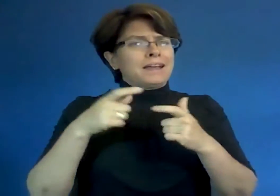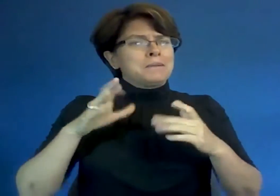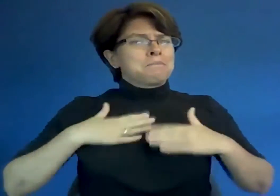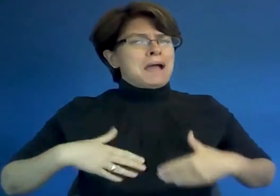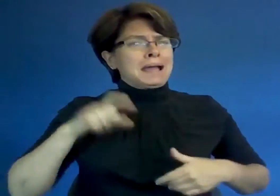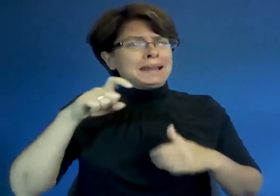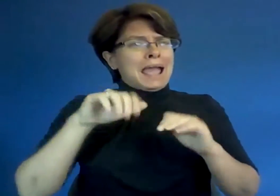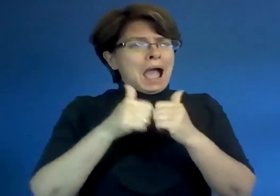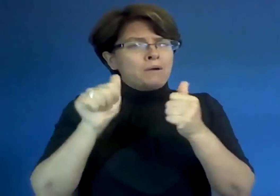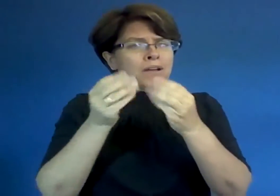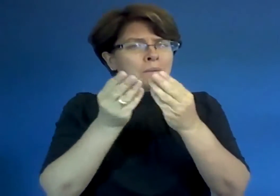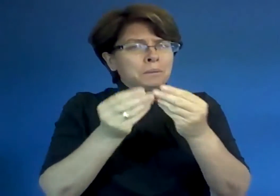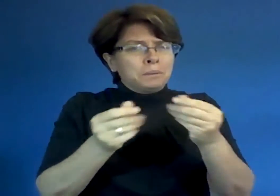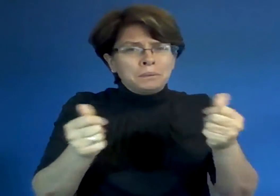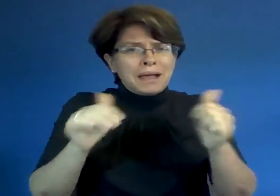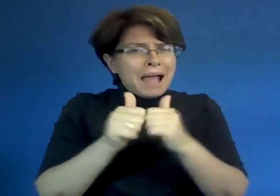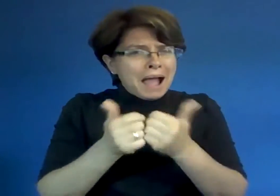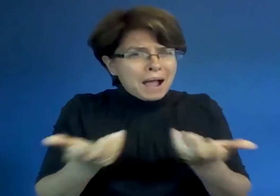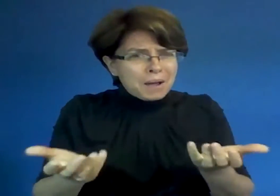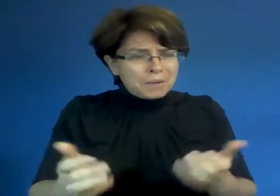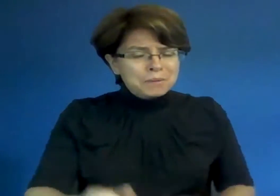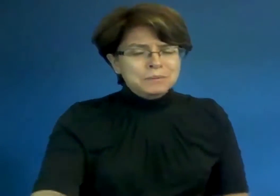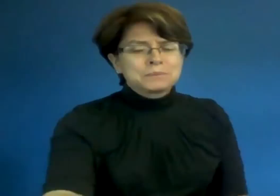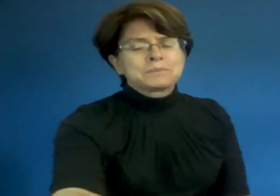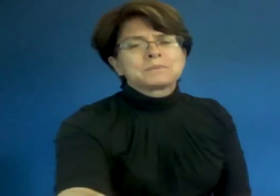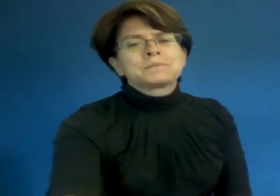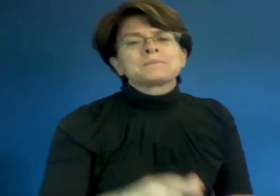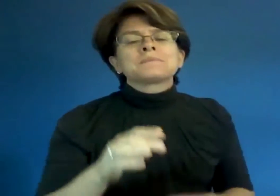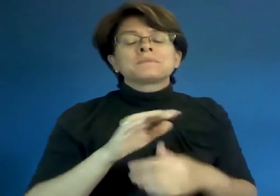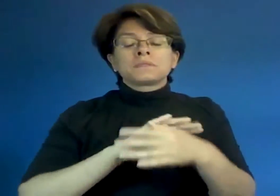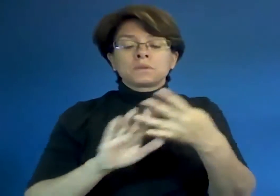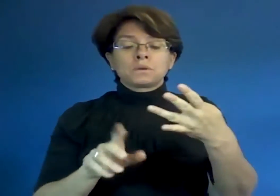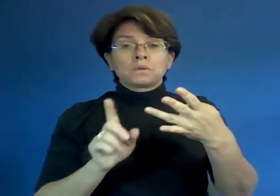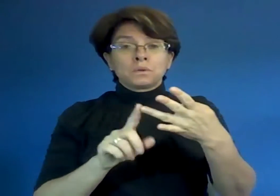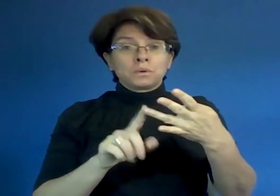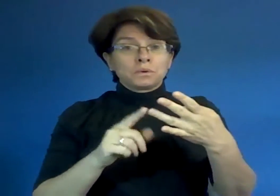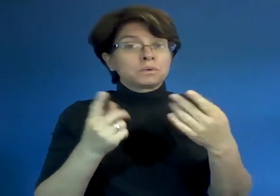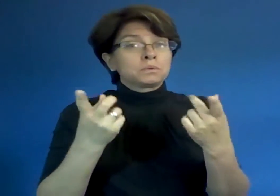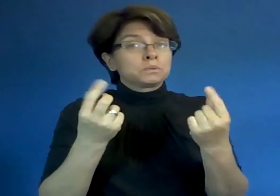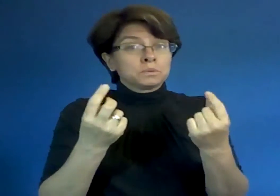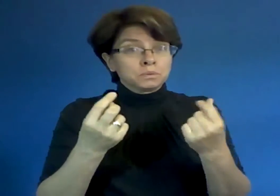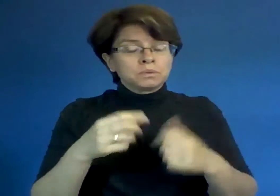digestible and or absorbable. The digestive system also functions in allowing you to get rid of solid waste.